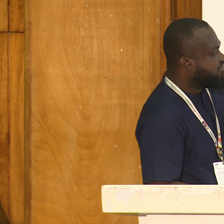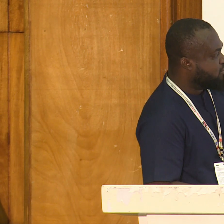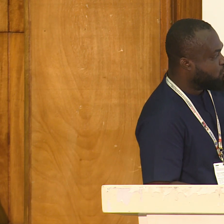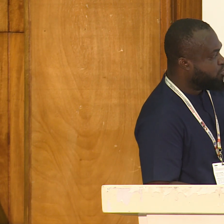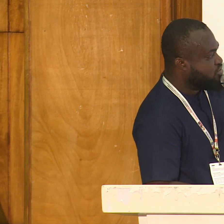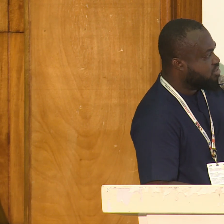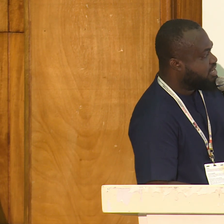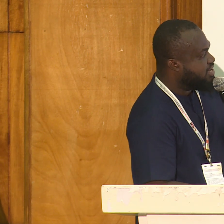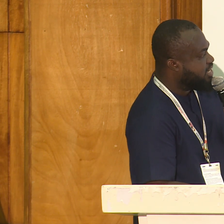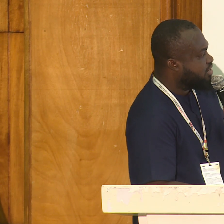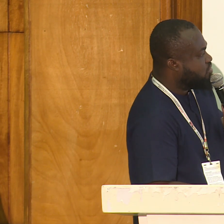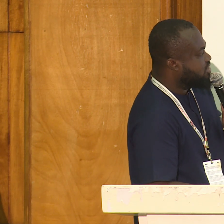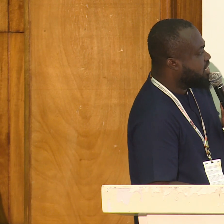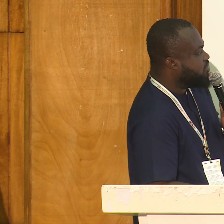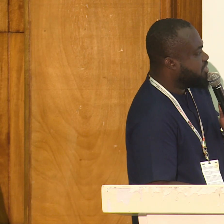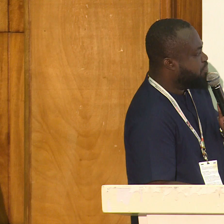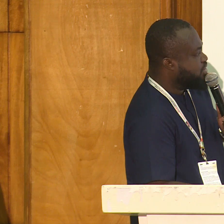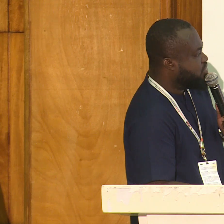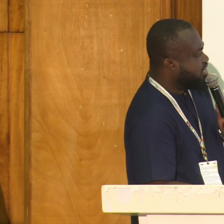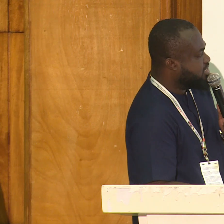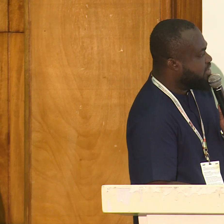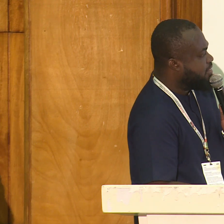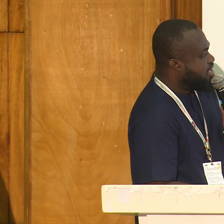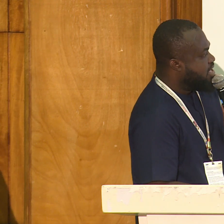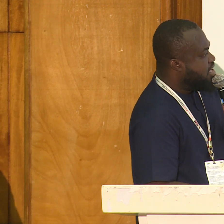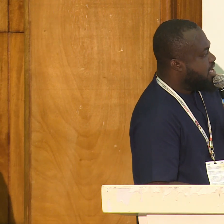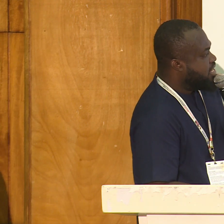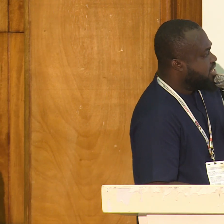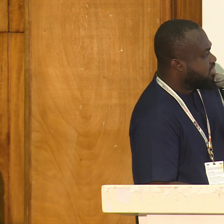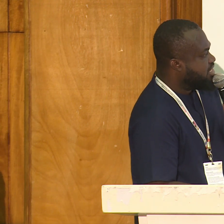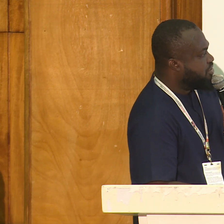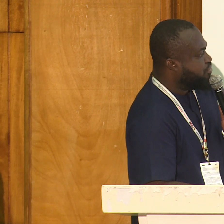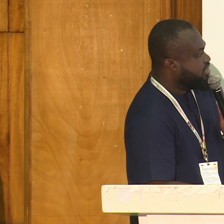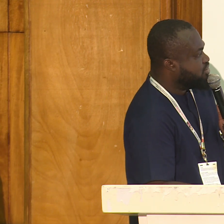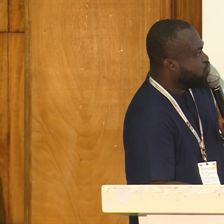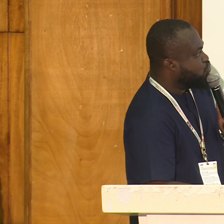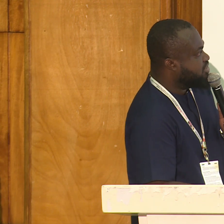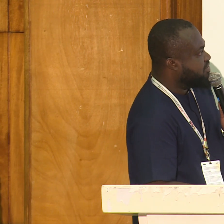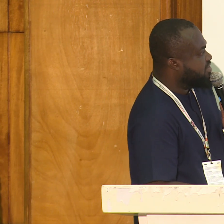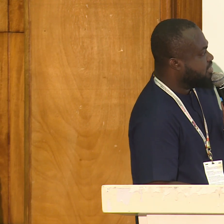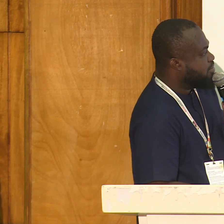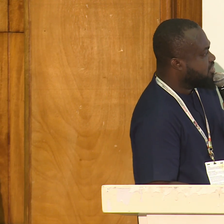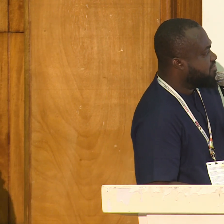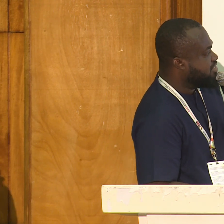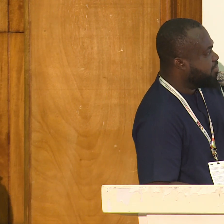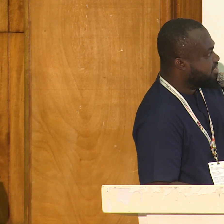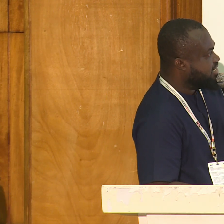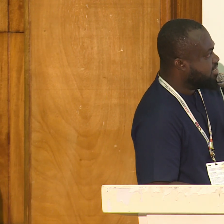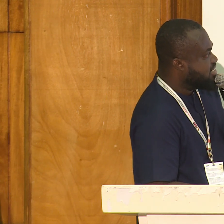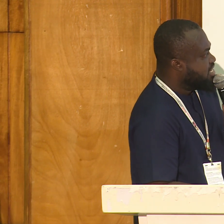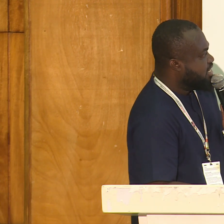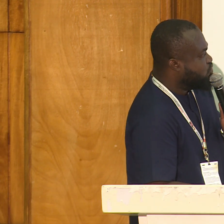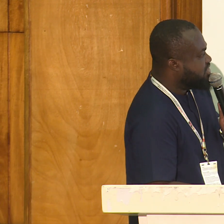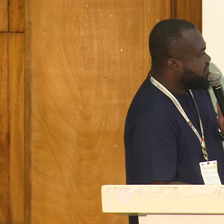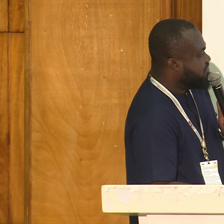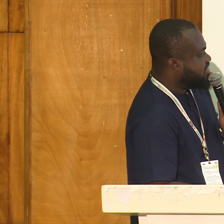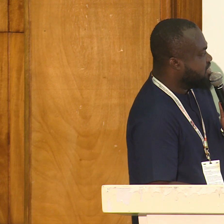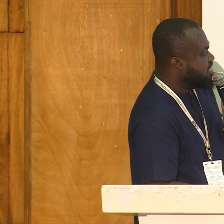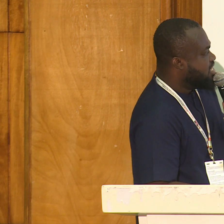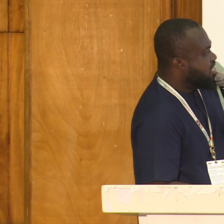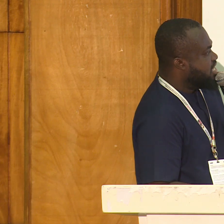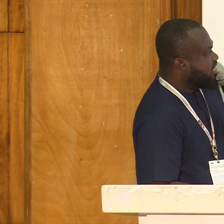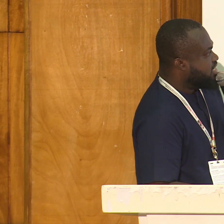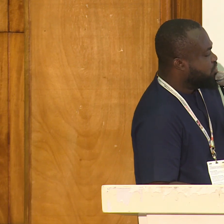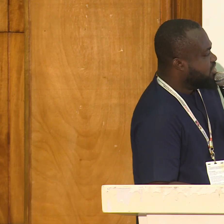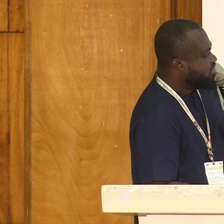of FSWs have had contact with a peer educator. And this increased to about 70% in